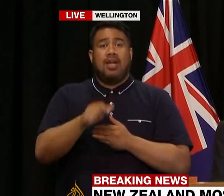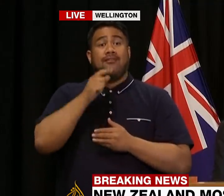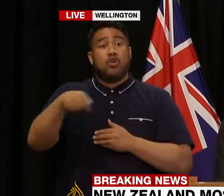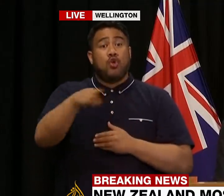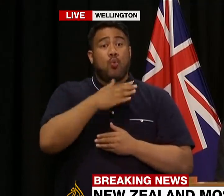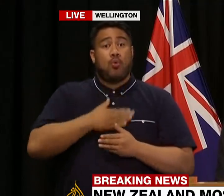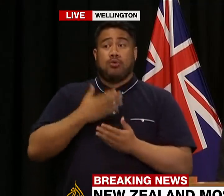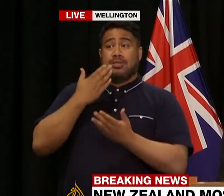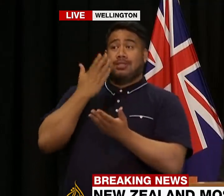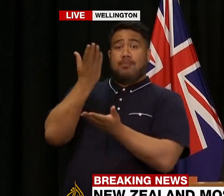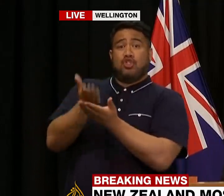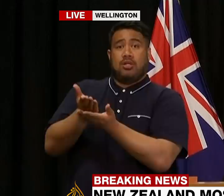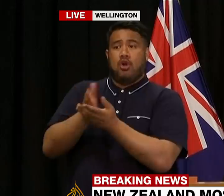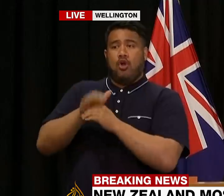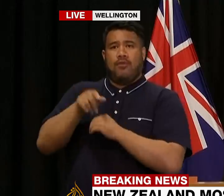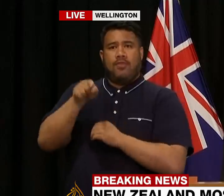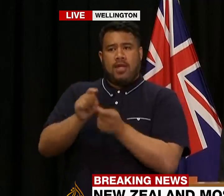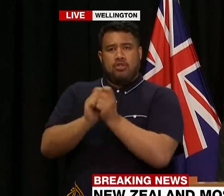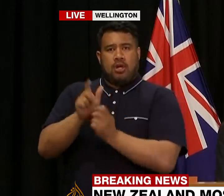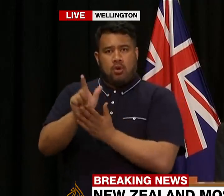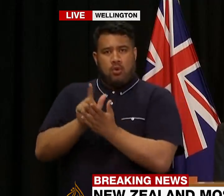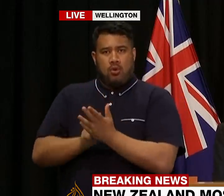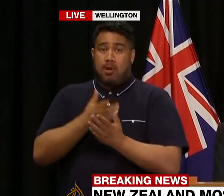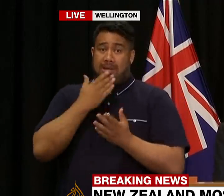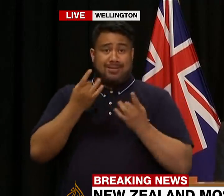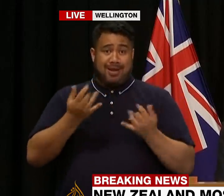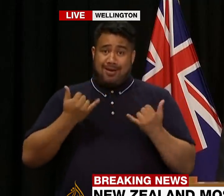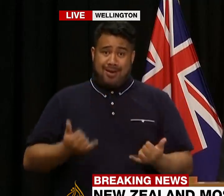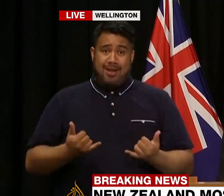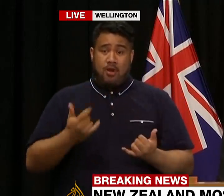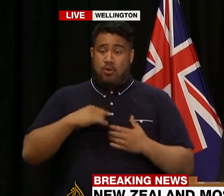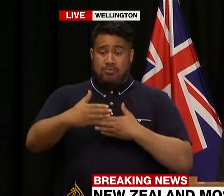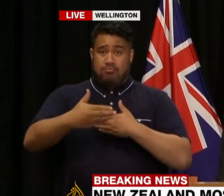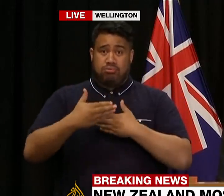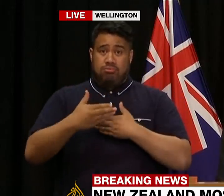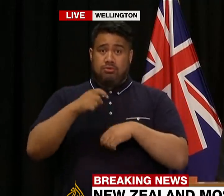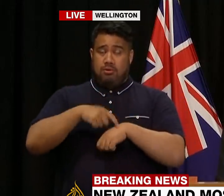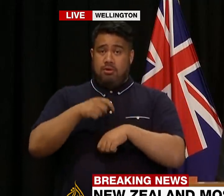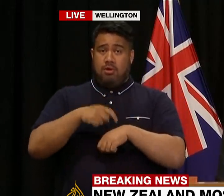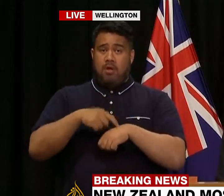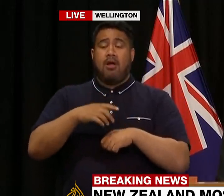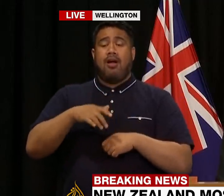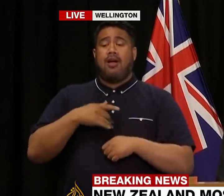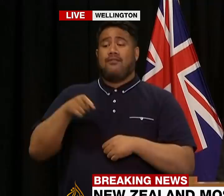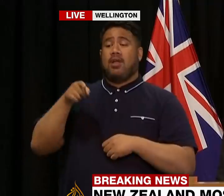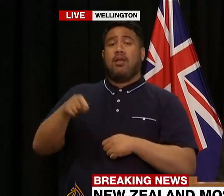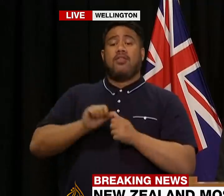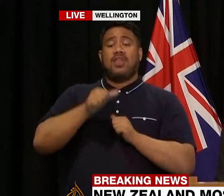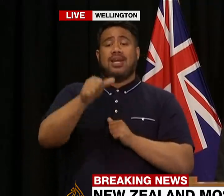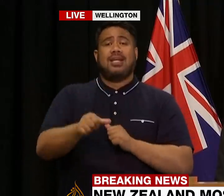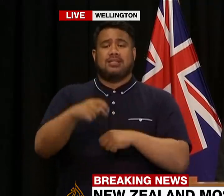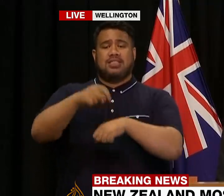now. My expectation is that the law will be in place by the end of the next two-week sitting